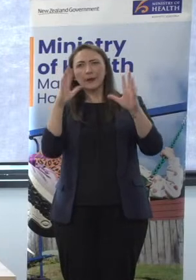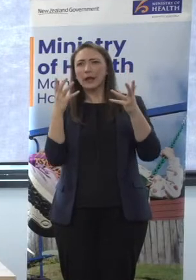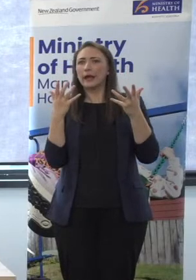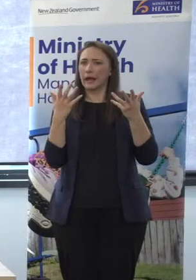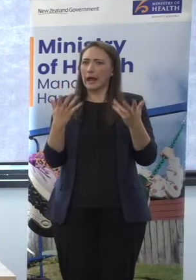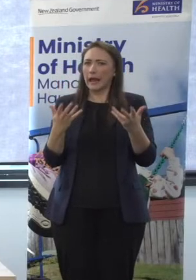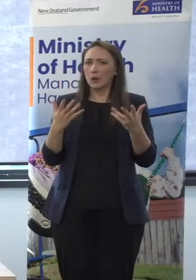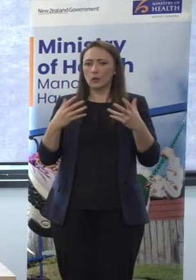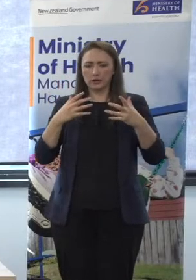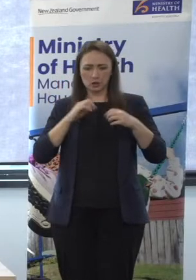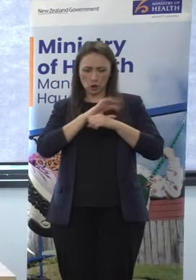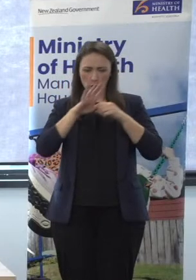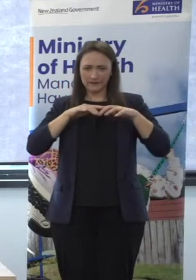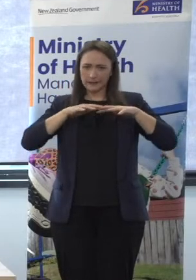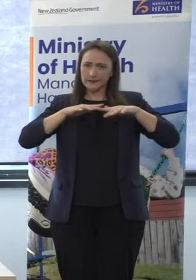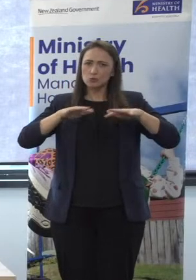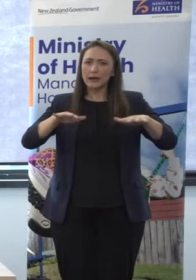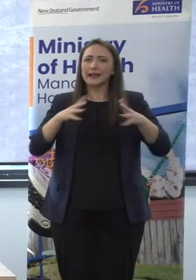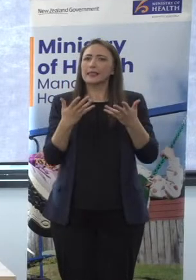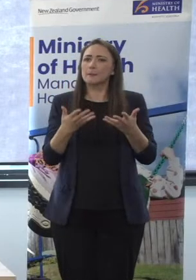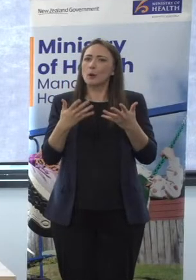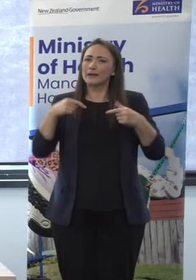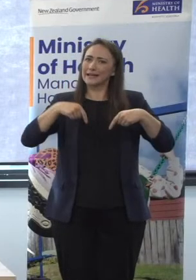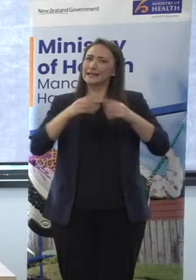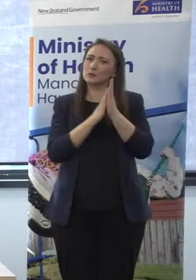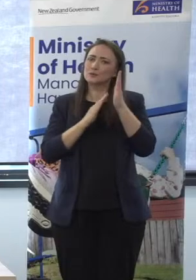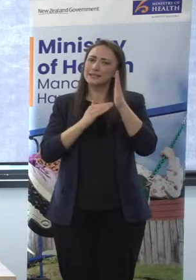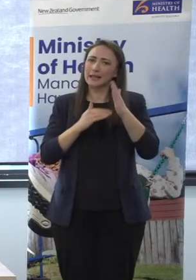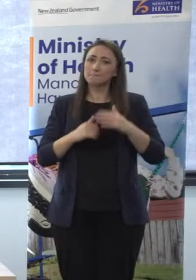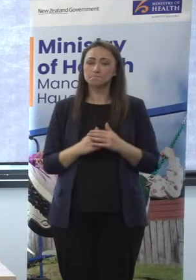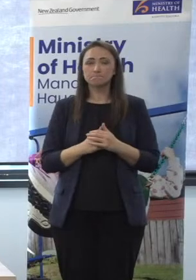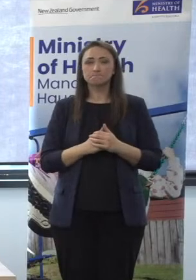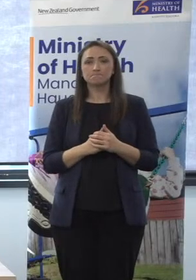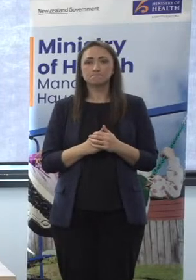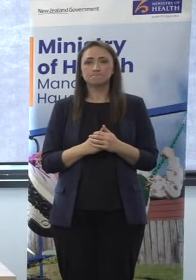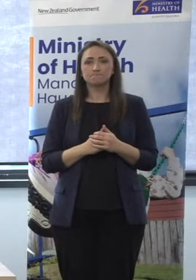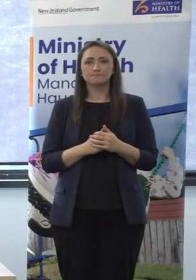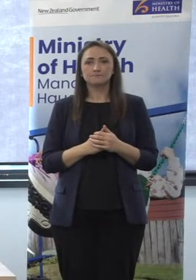of the spread and the prevalence of COVID-19 and its variants.